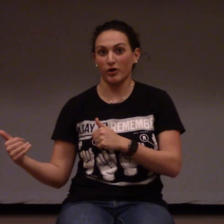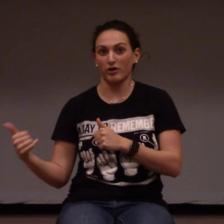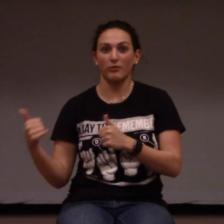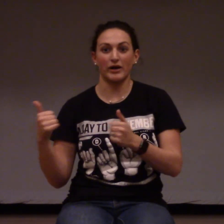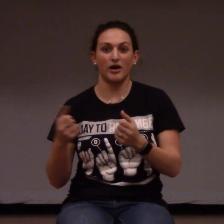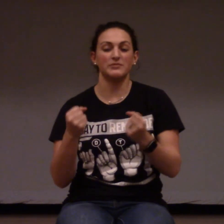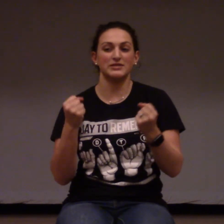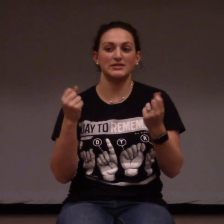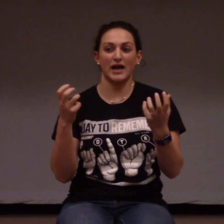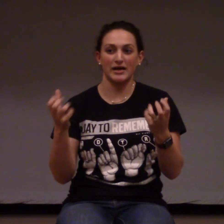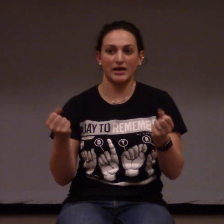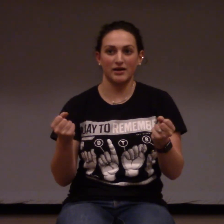when it comes to signing.